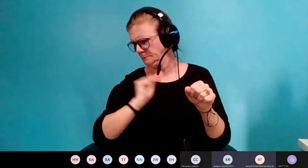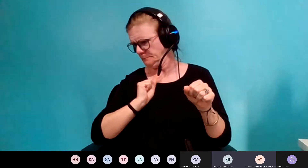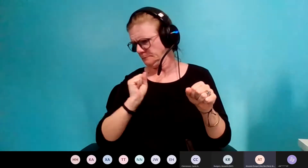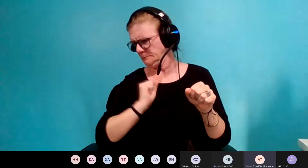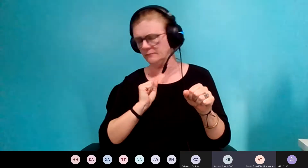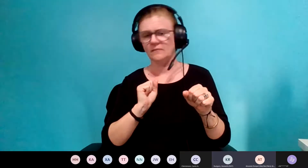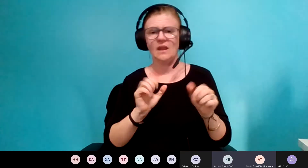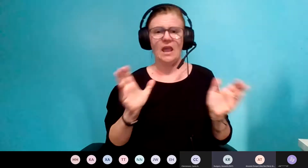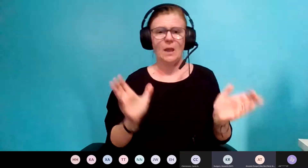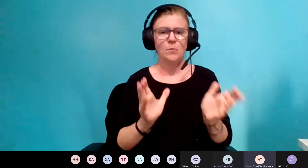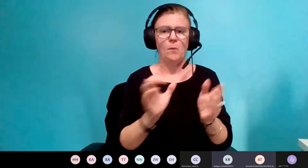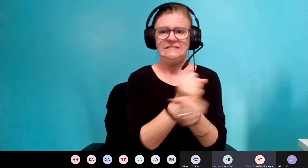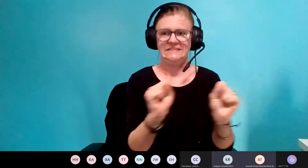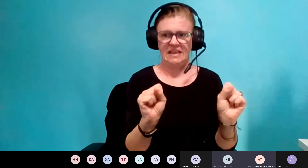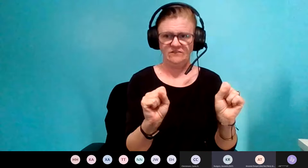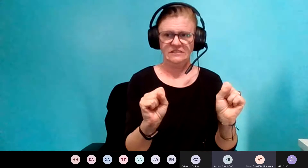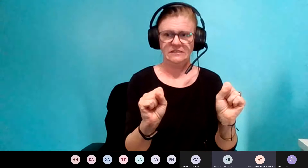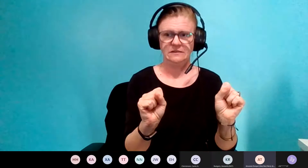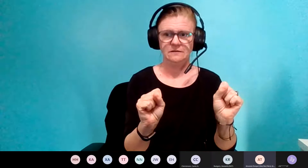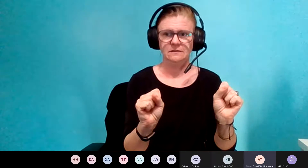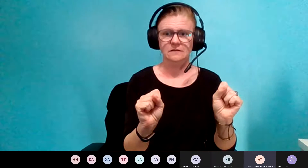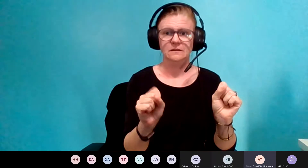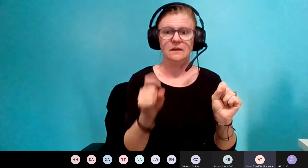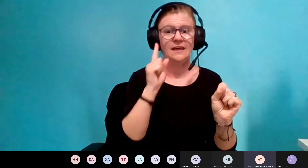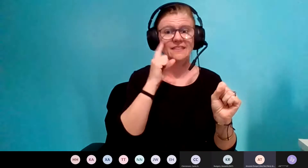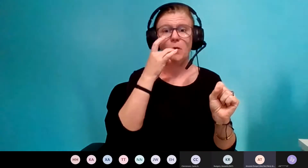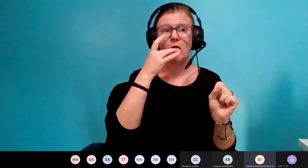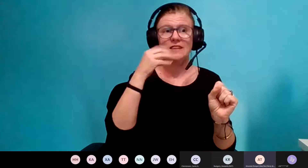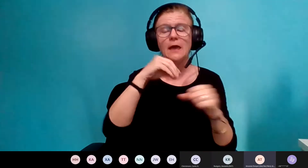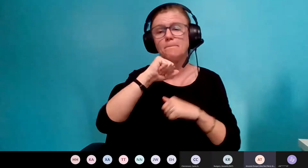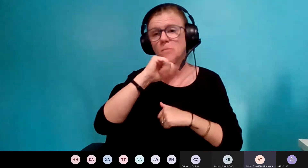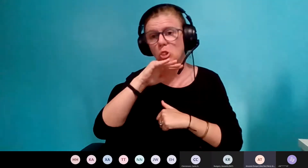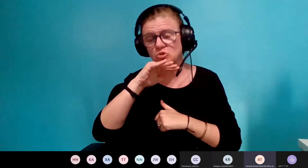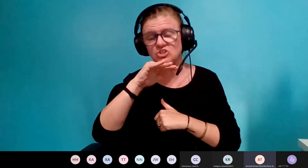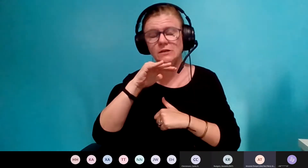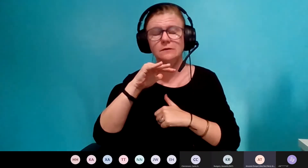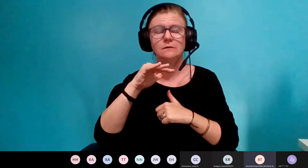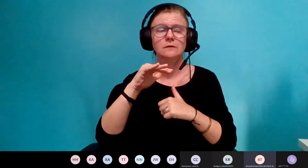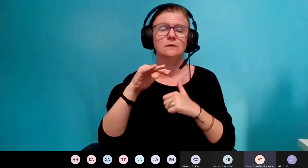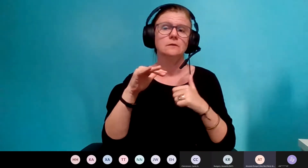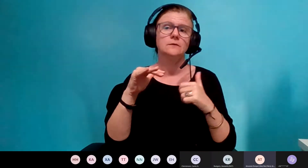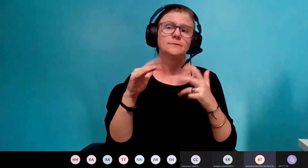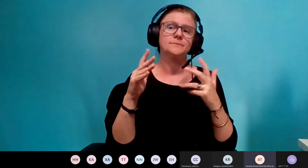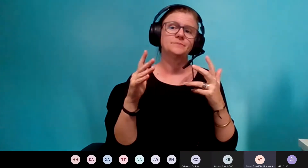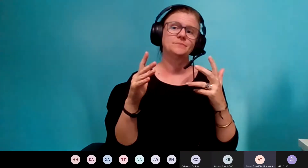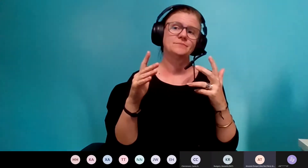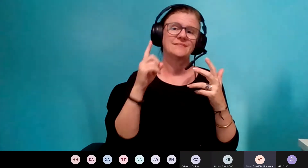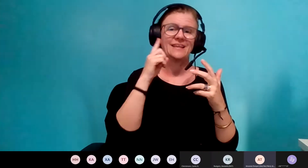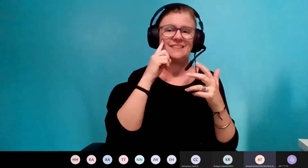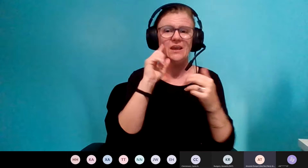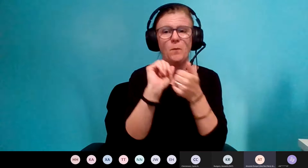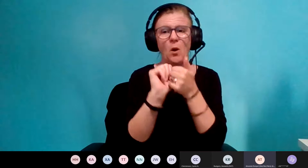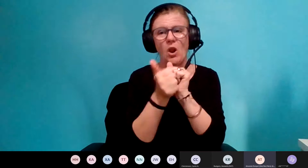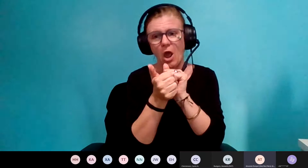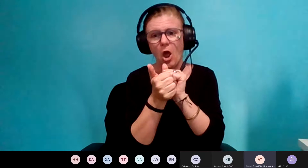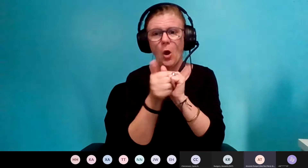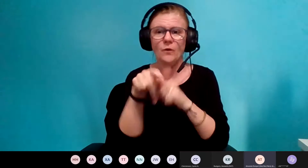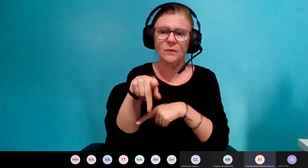and promoting safety. You do need to think about light pollution and other things. When you think about how the park is going to